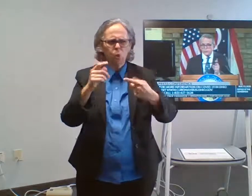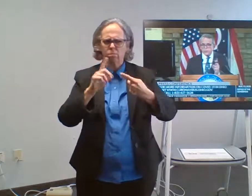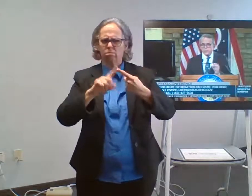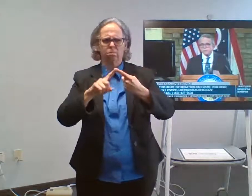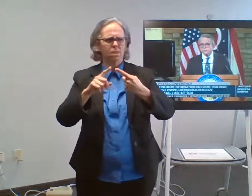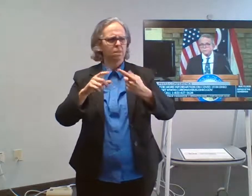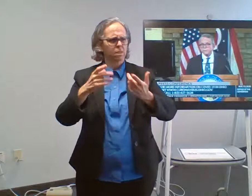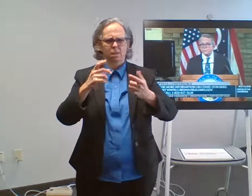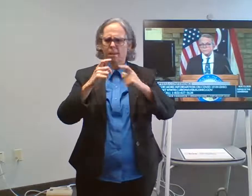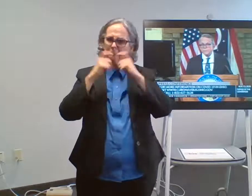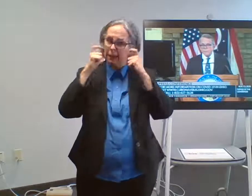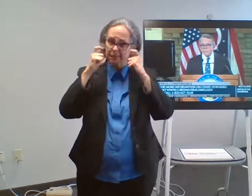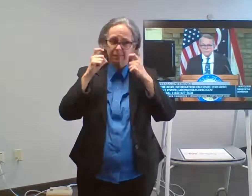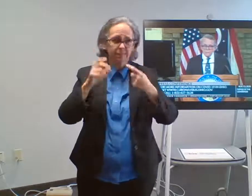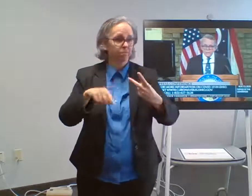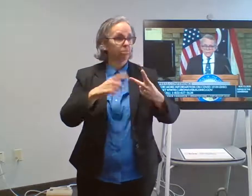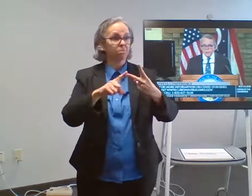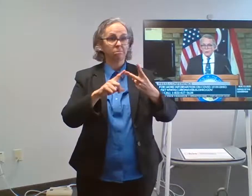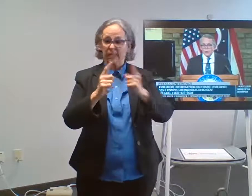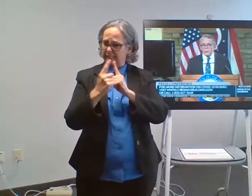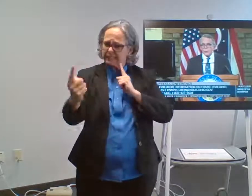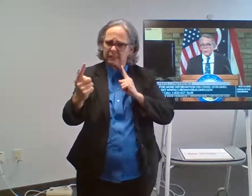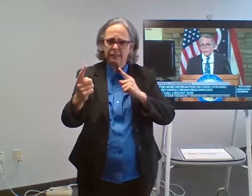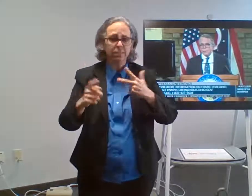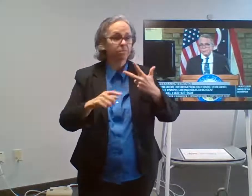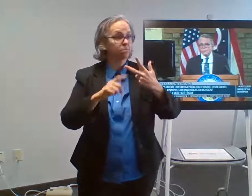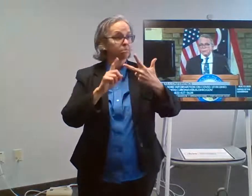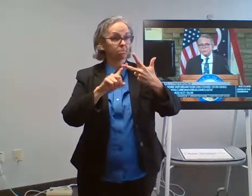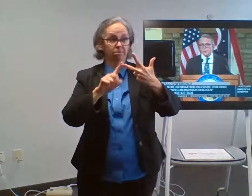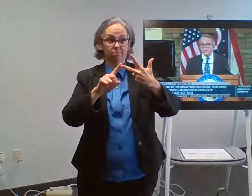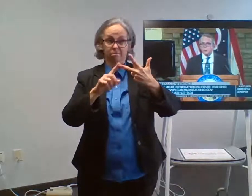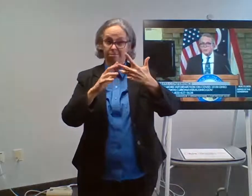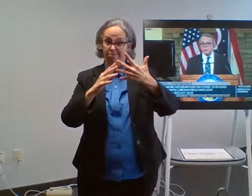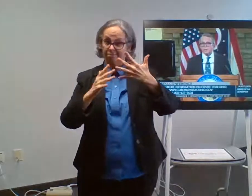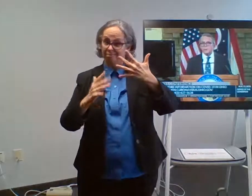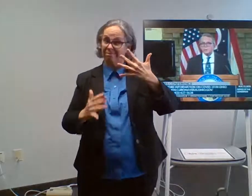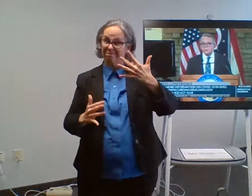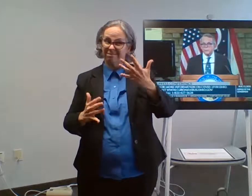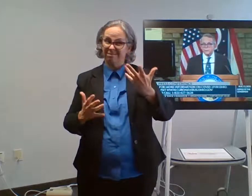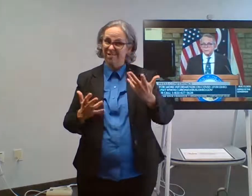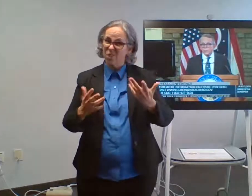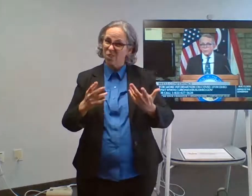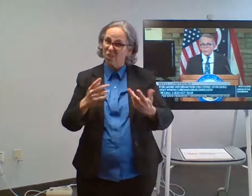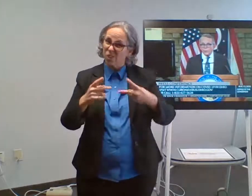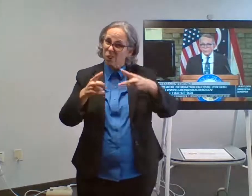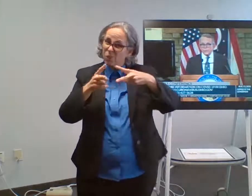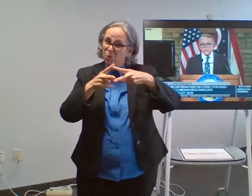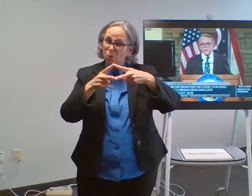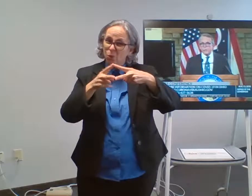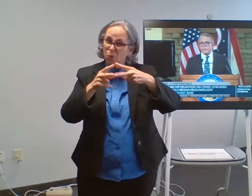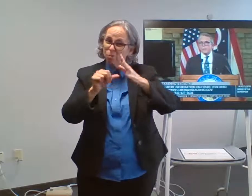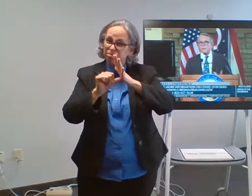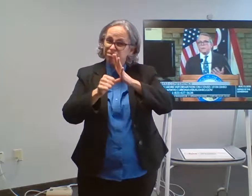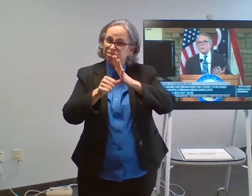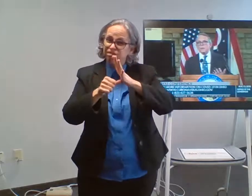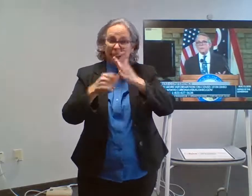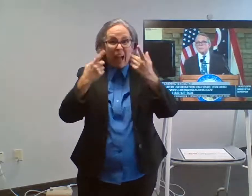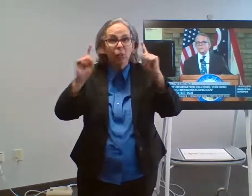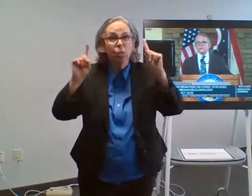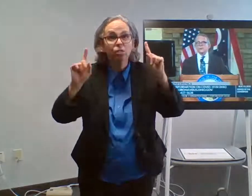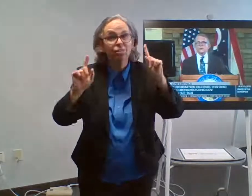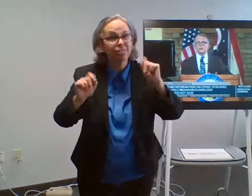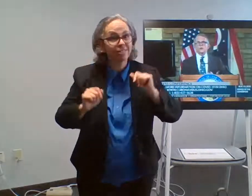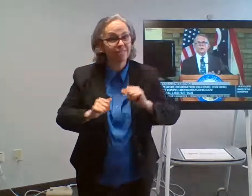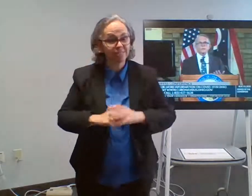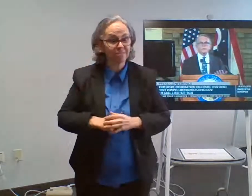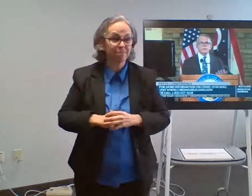thing was distance, and then on from there. So yeah, look, we're seeing where these